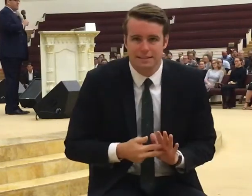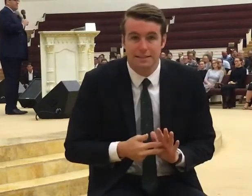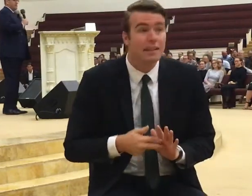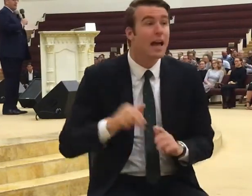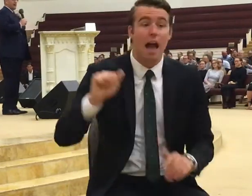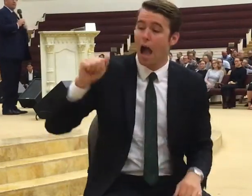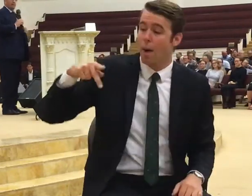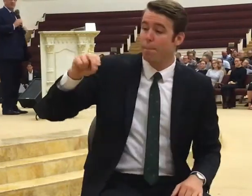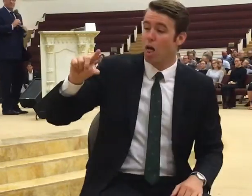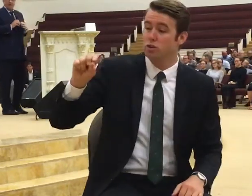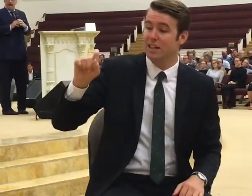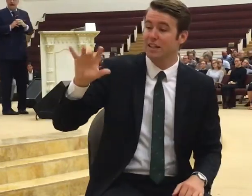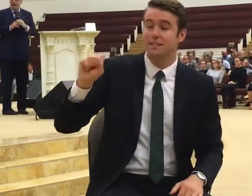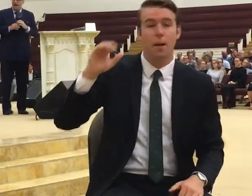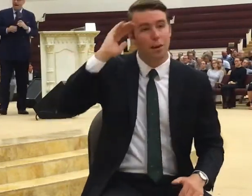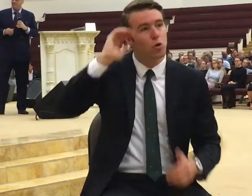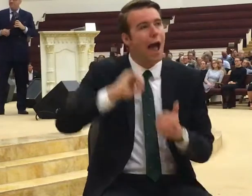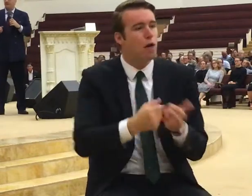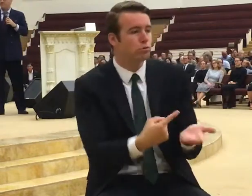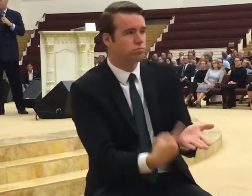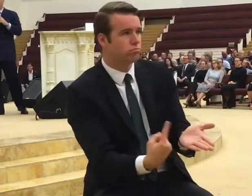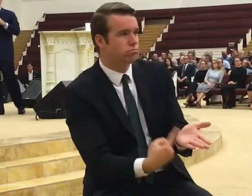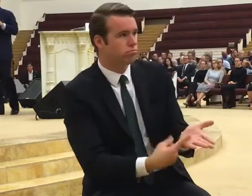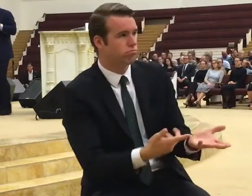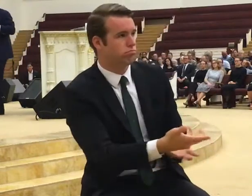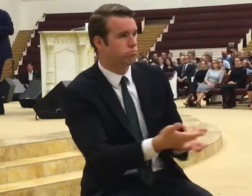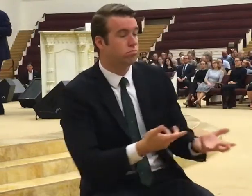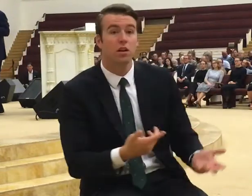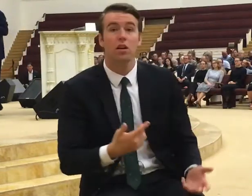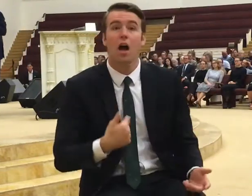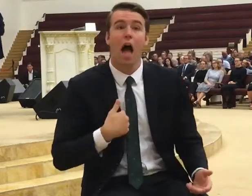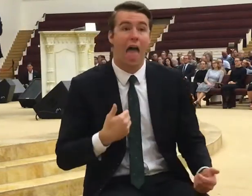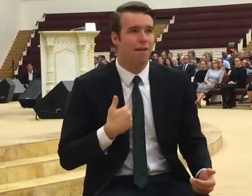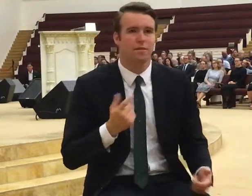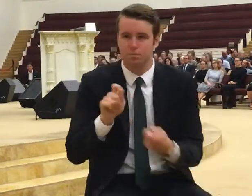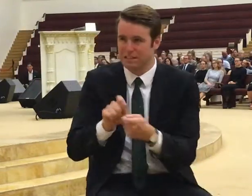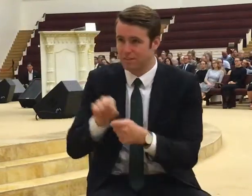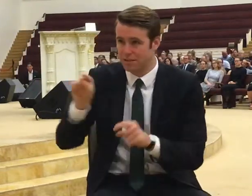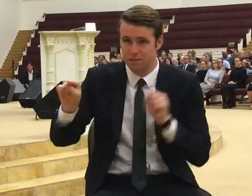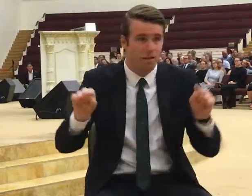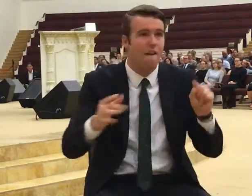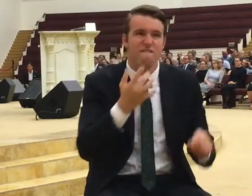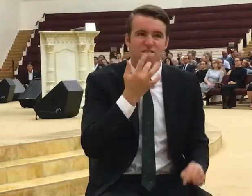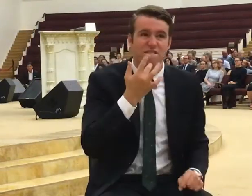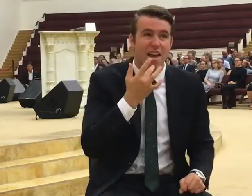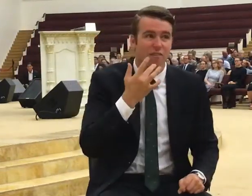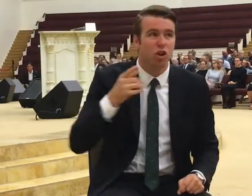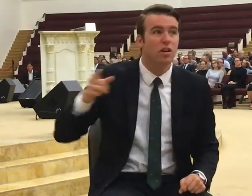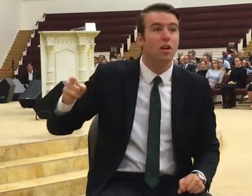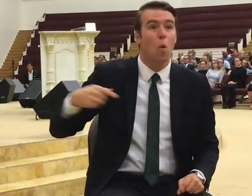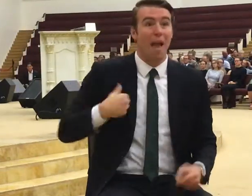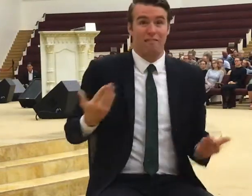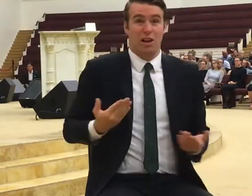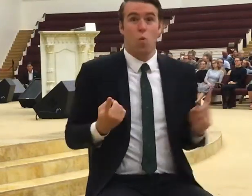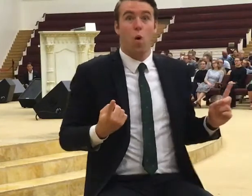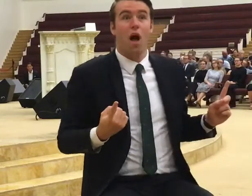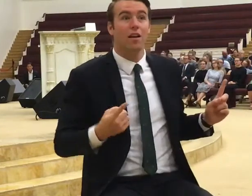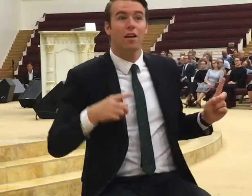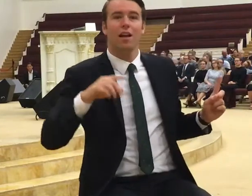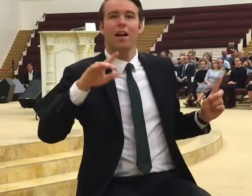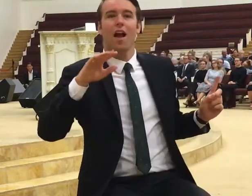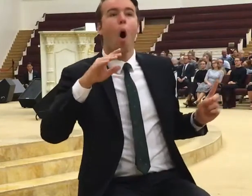That means you know how to debate. Man, I have favorite apologists. We have a local one. He's got his degree in it. Oh, by the way,